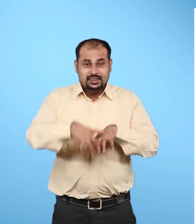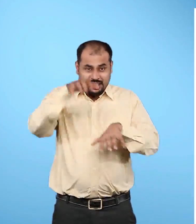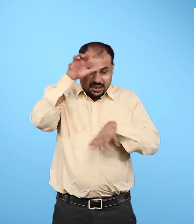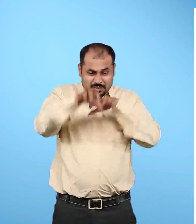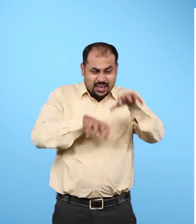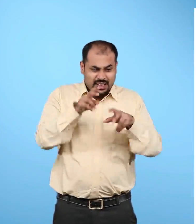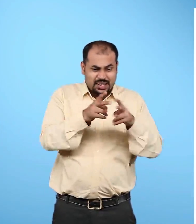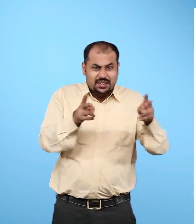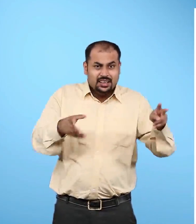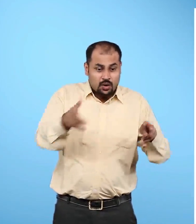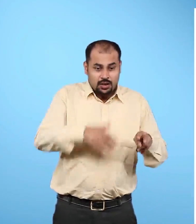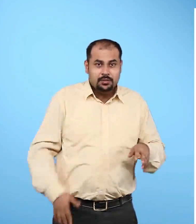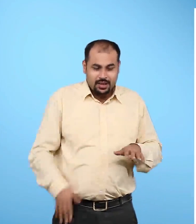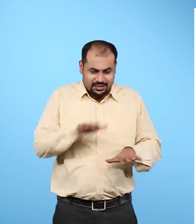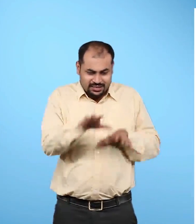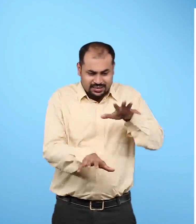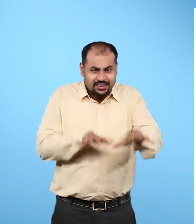Here are some footprints of animals